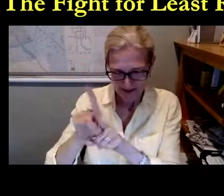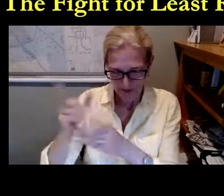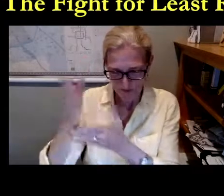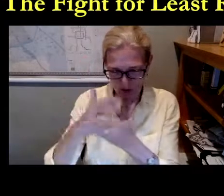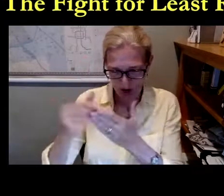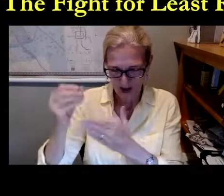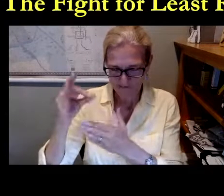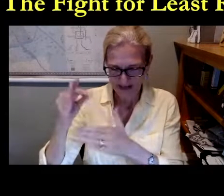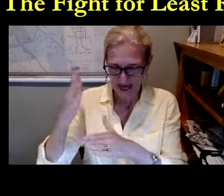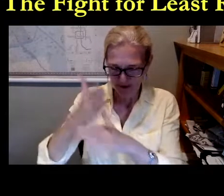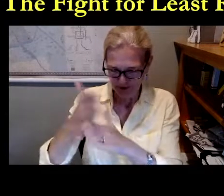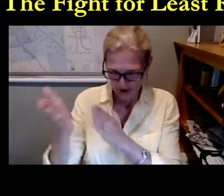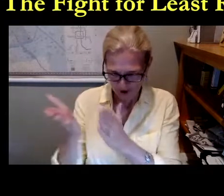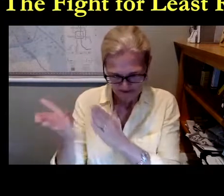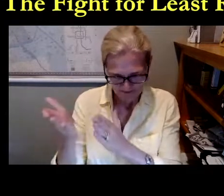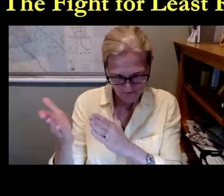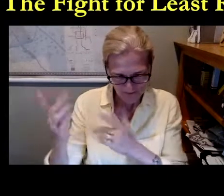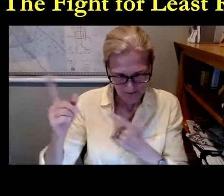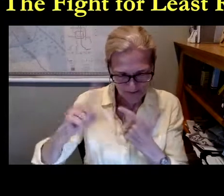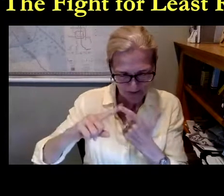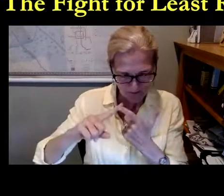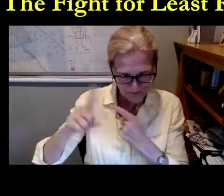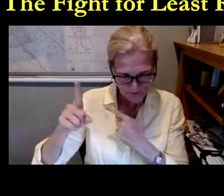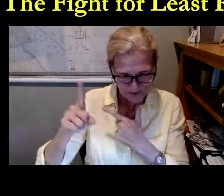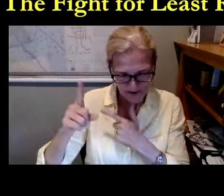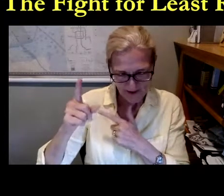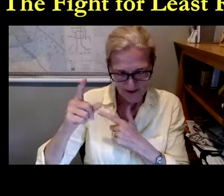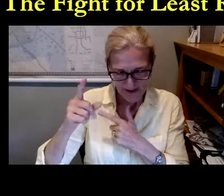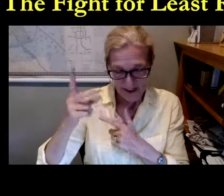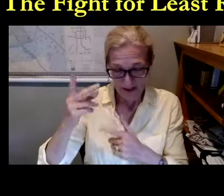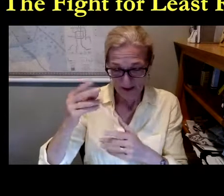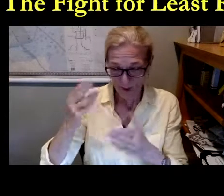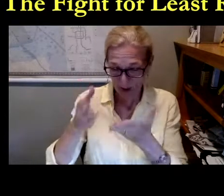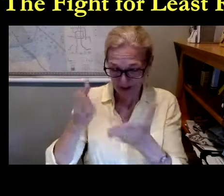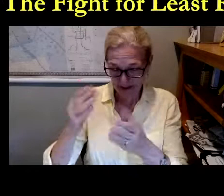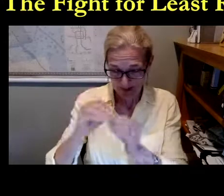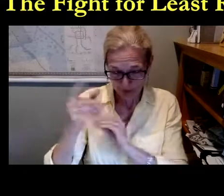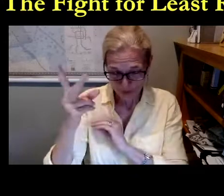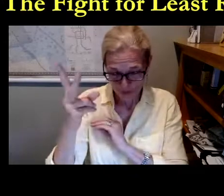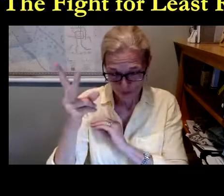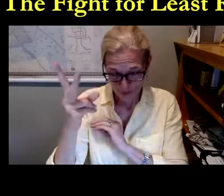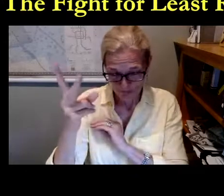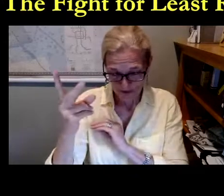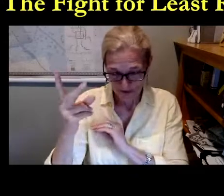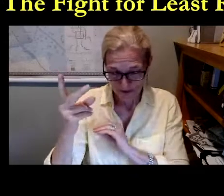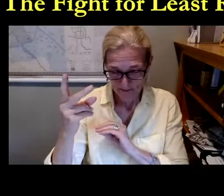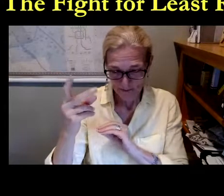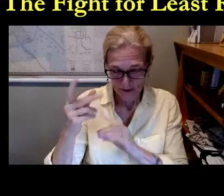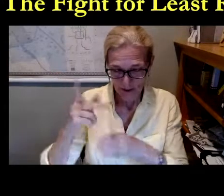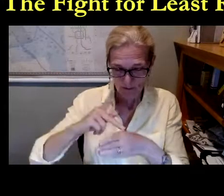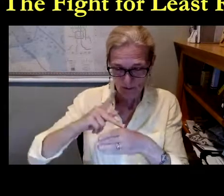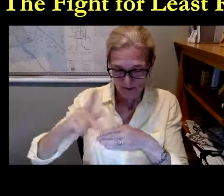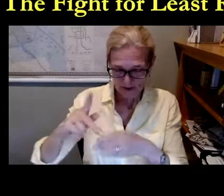The first one is to include ASL as part of the services provided.